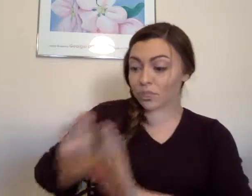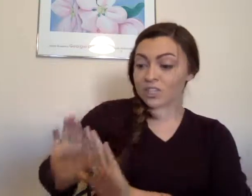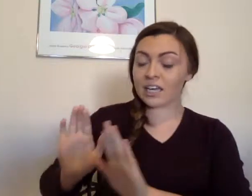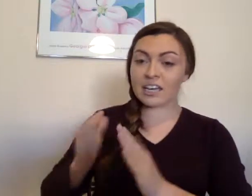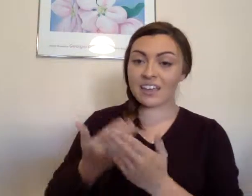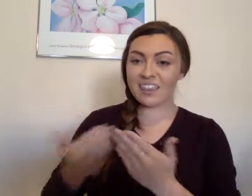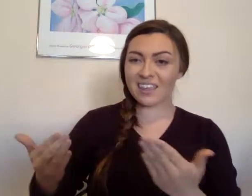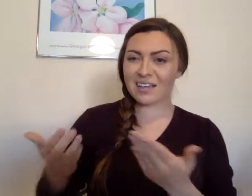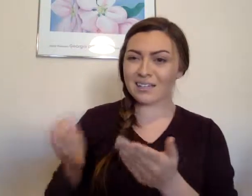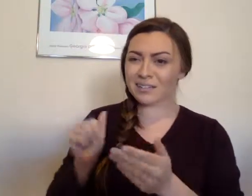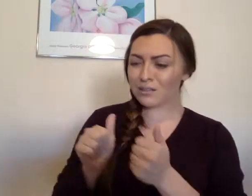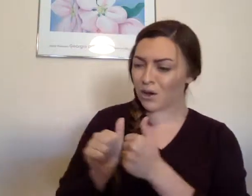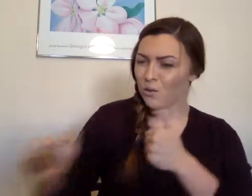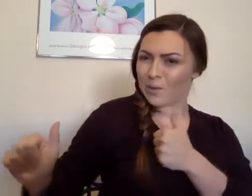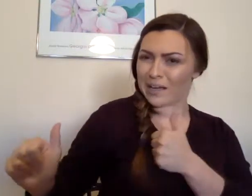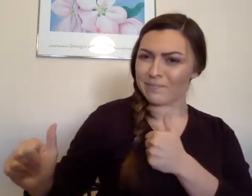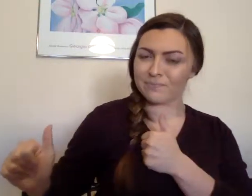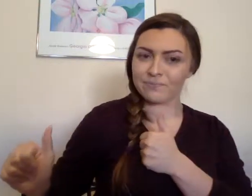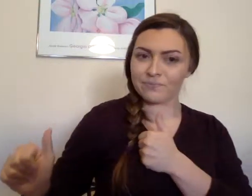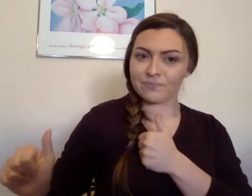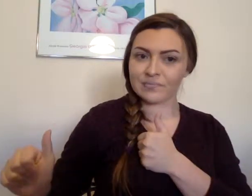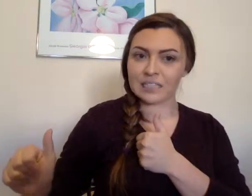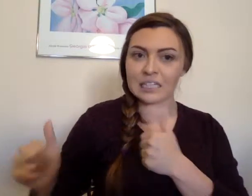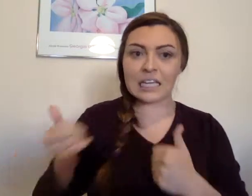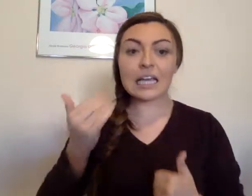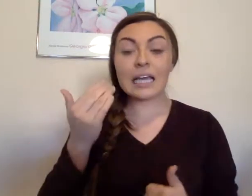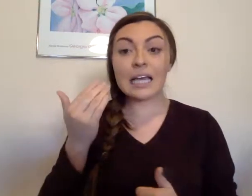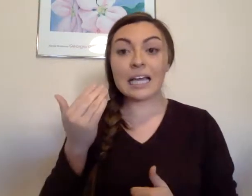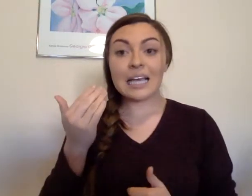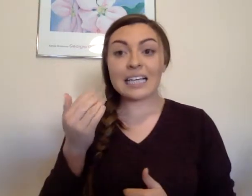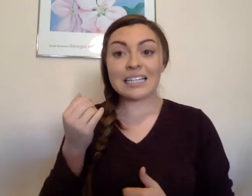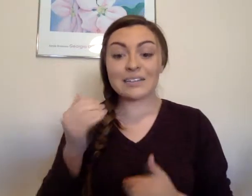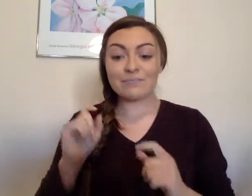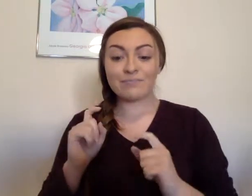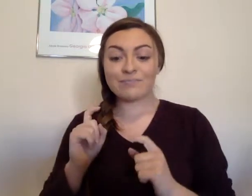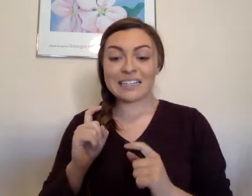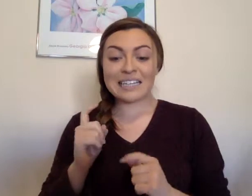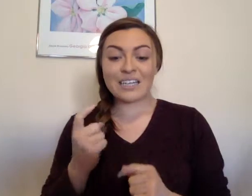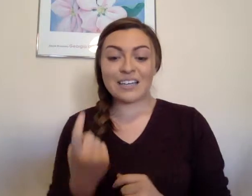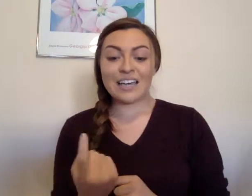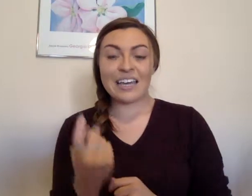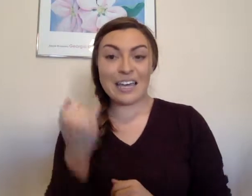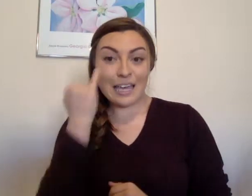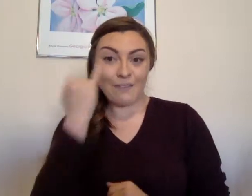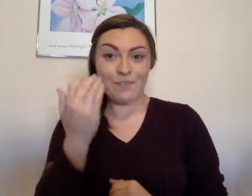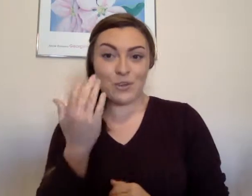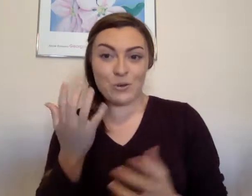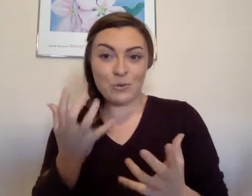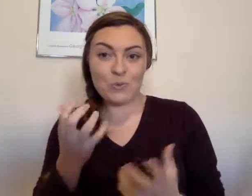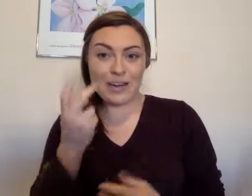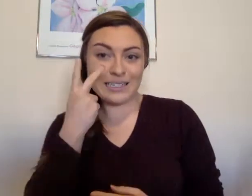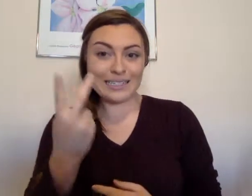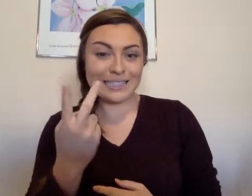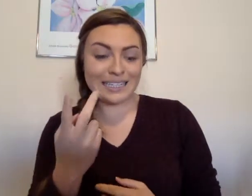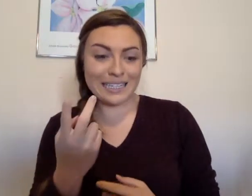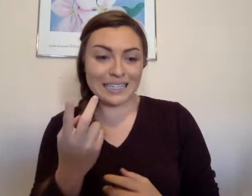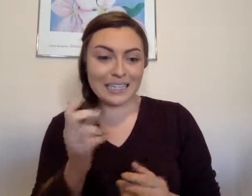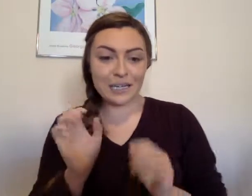push away body language is give them a compliment. When you give somebody a compliment, how do they respond?